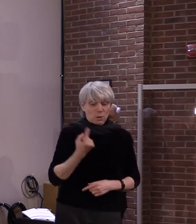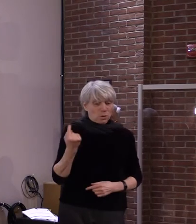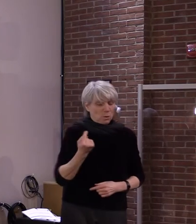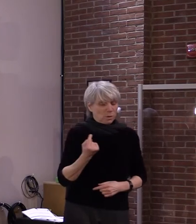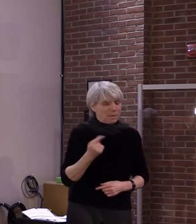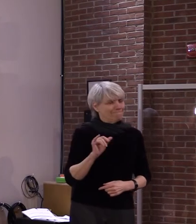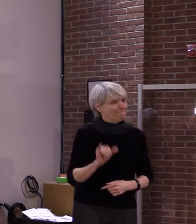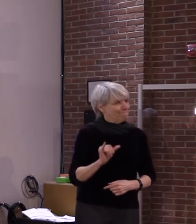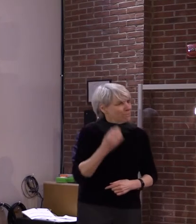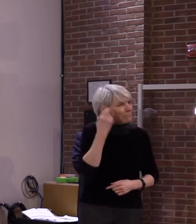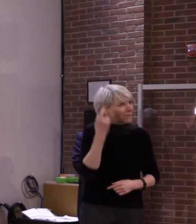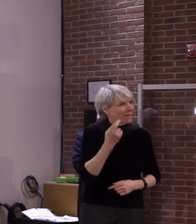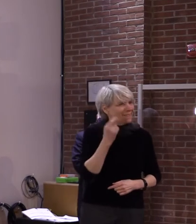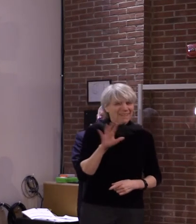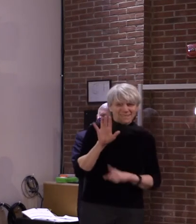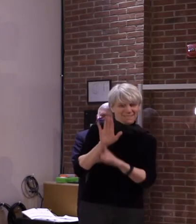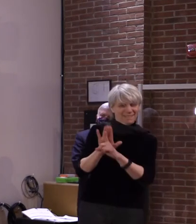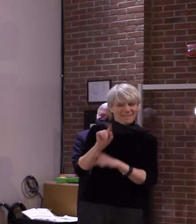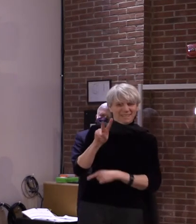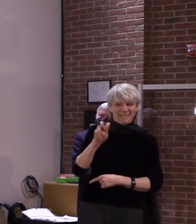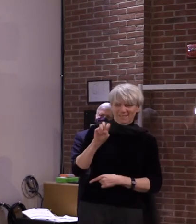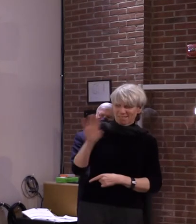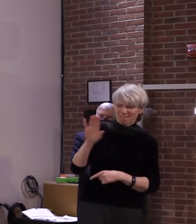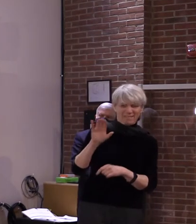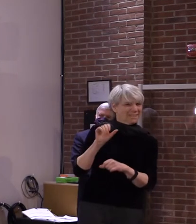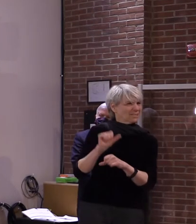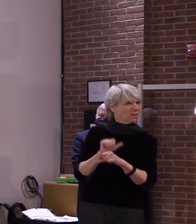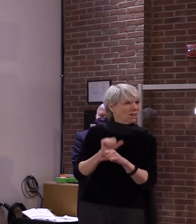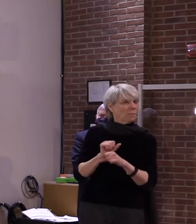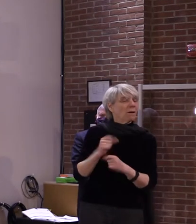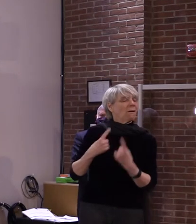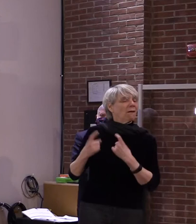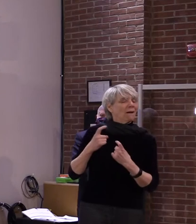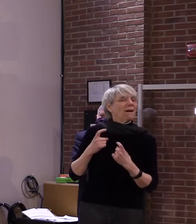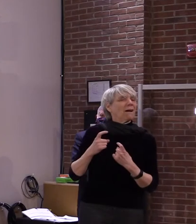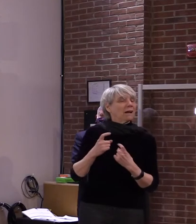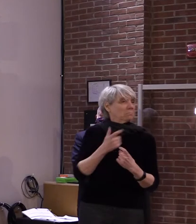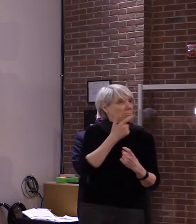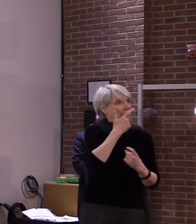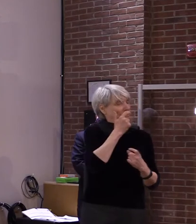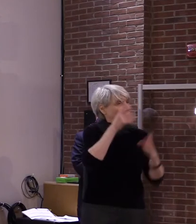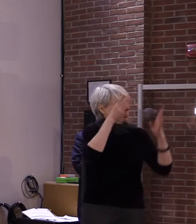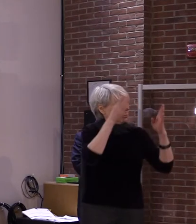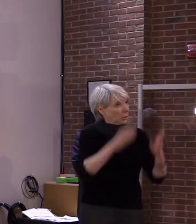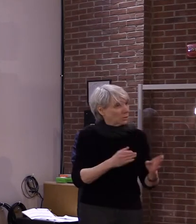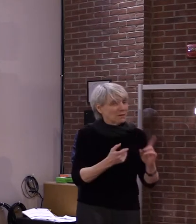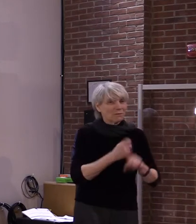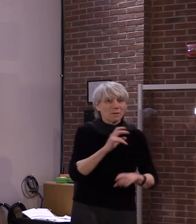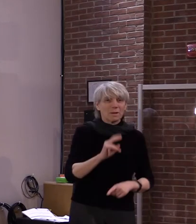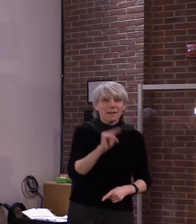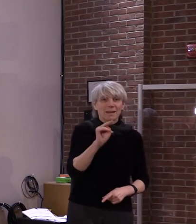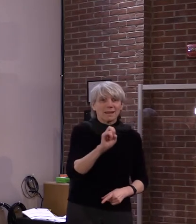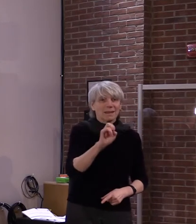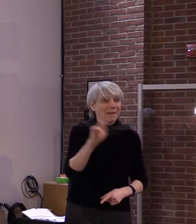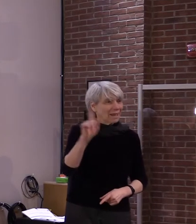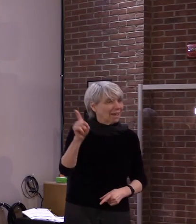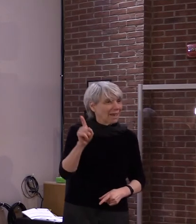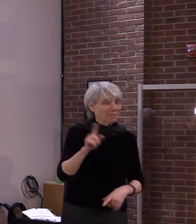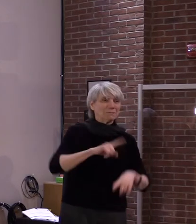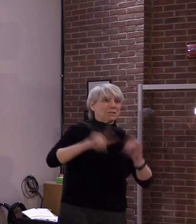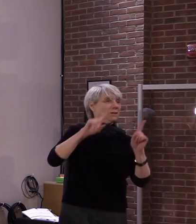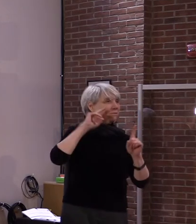really known what steve has been doing with the information he's a interesting character from the northeast kingdom we like to have that